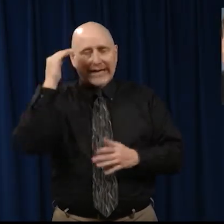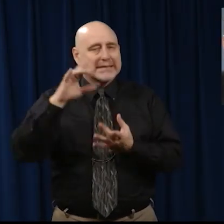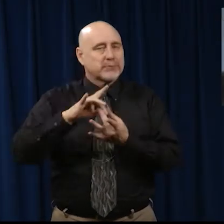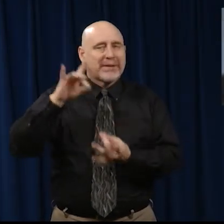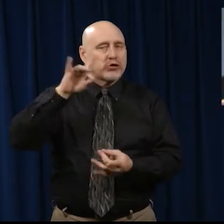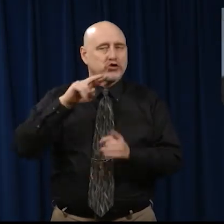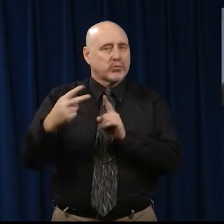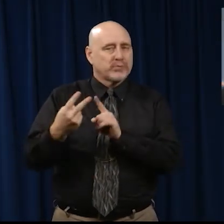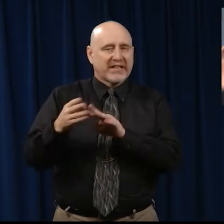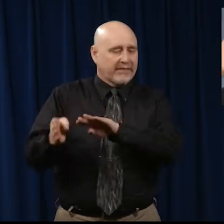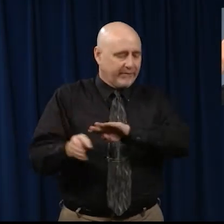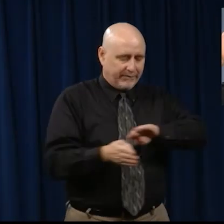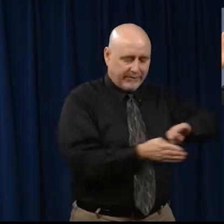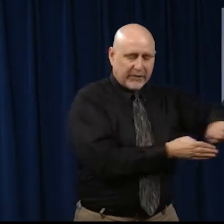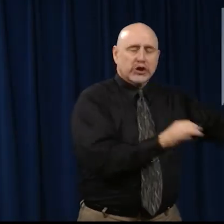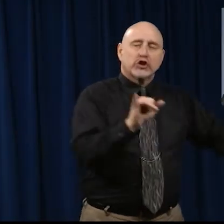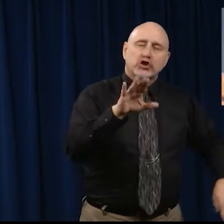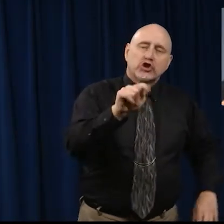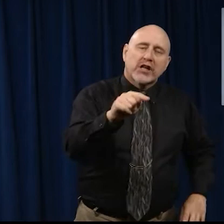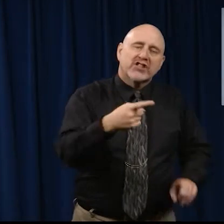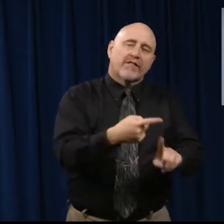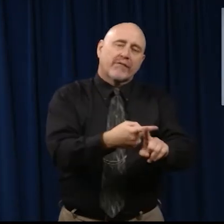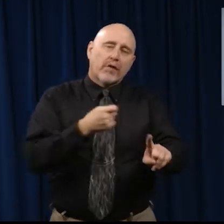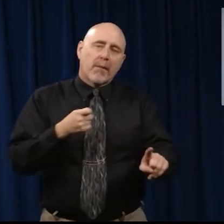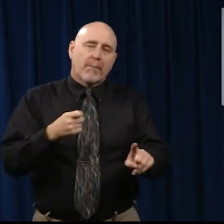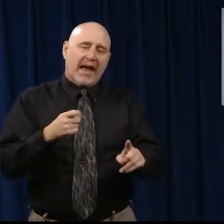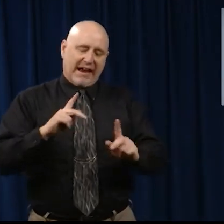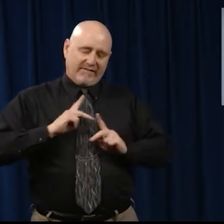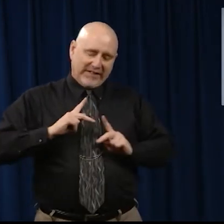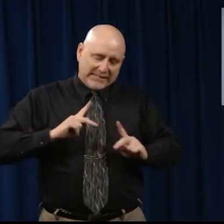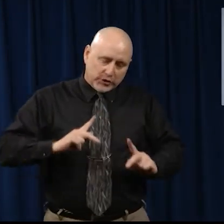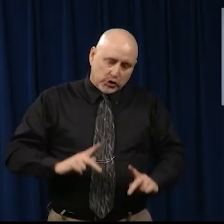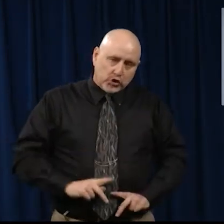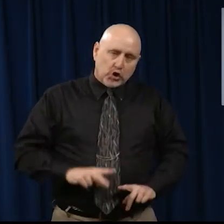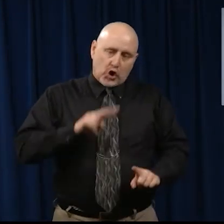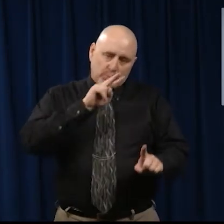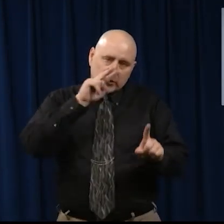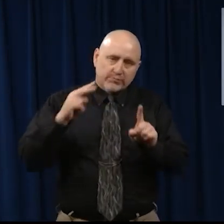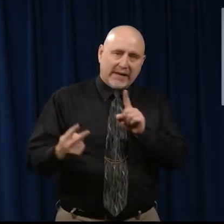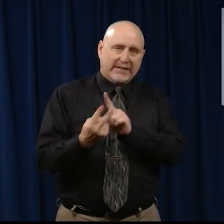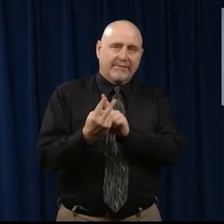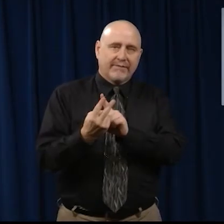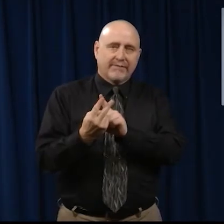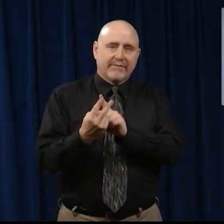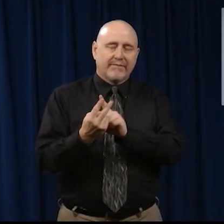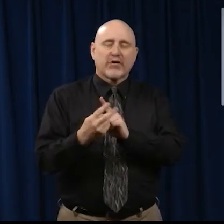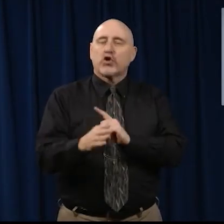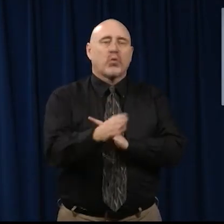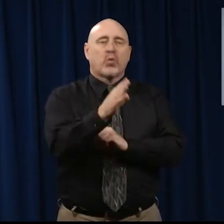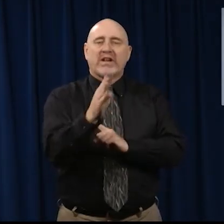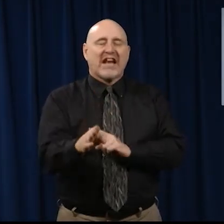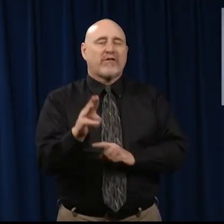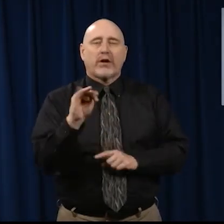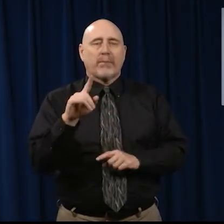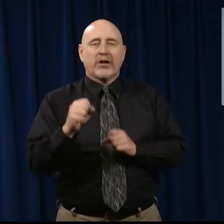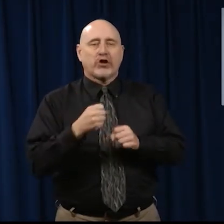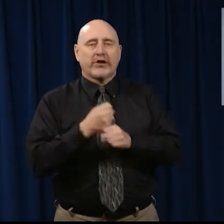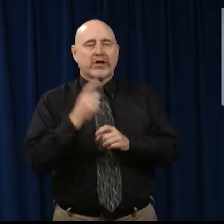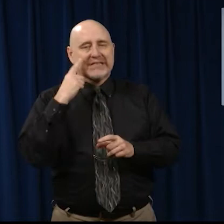a spiritual standpoint whatsoever, if all you were looking at it was from a physical standpoint, you would never in a million years say